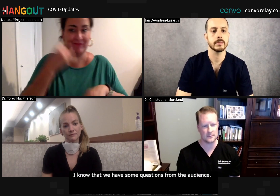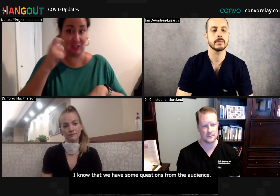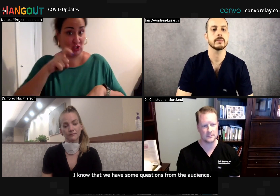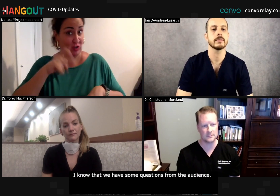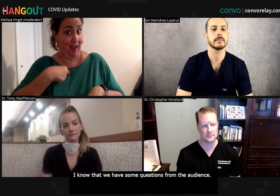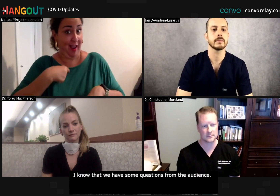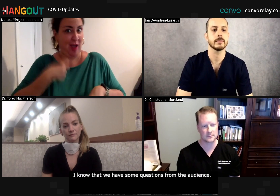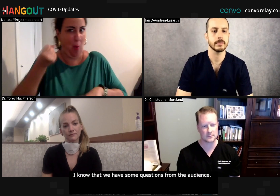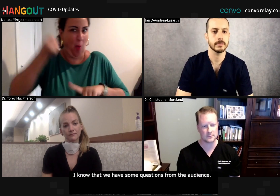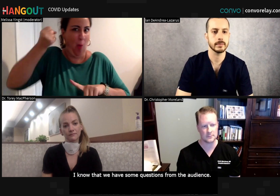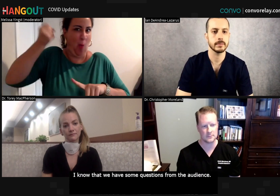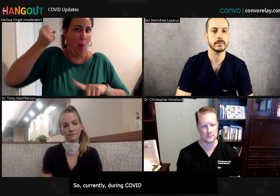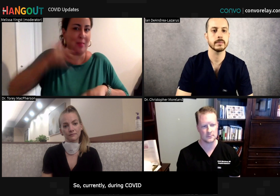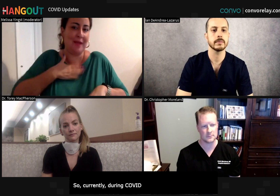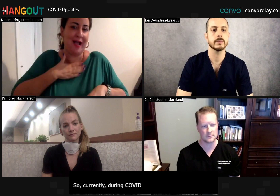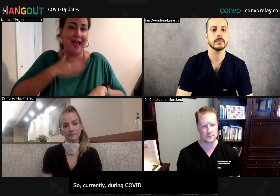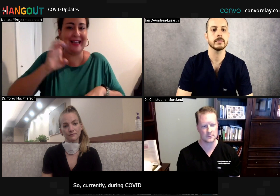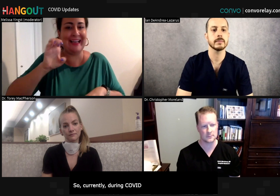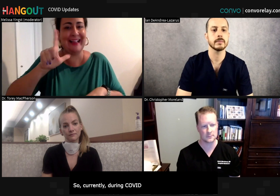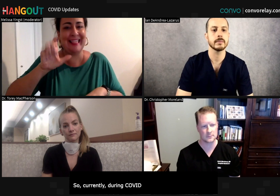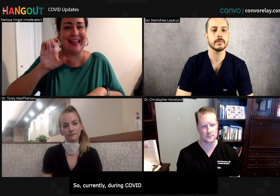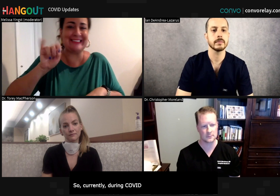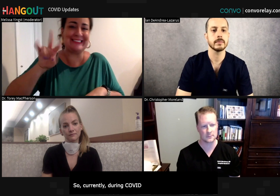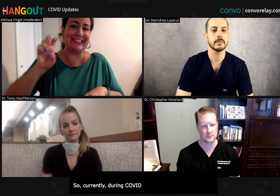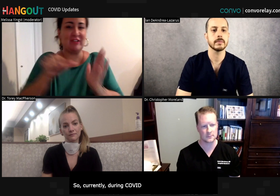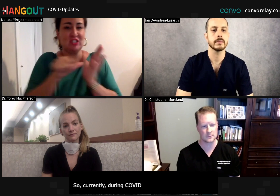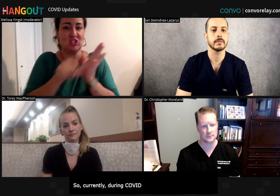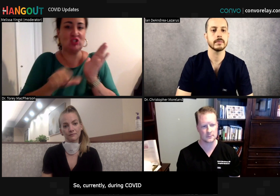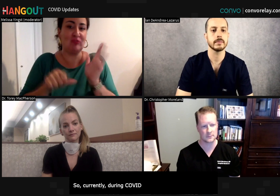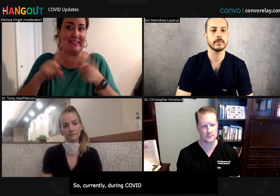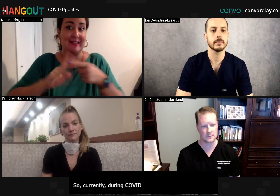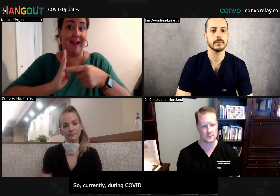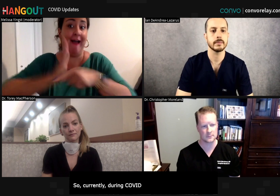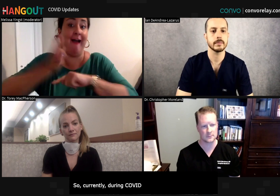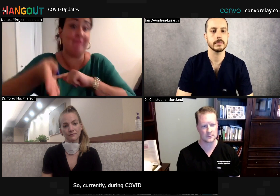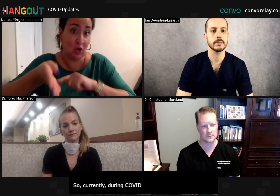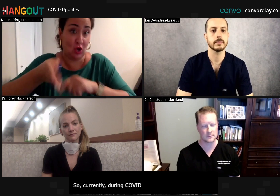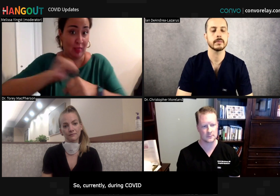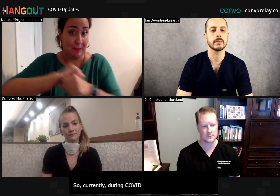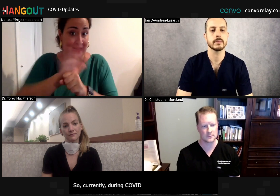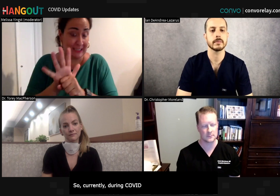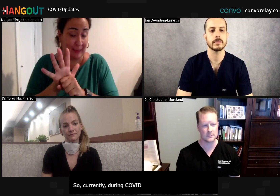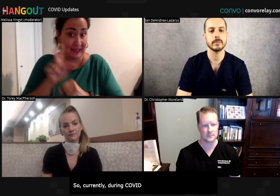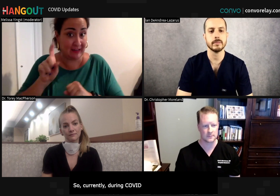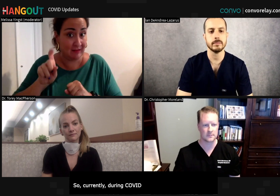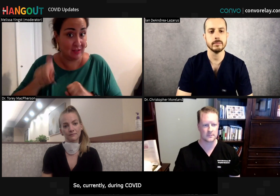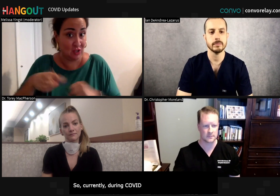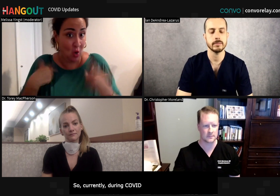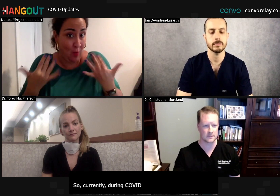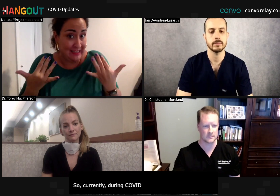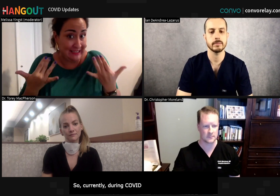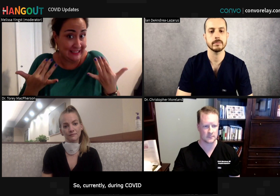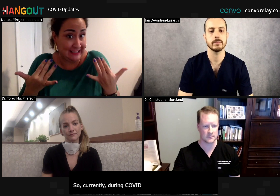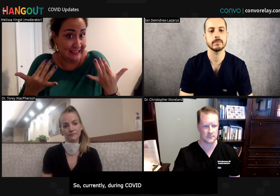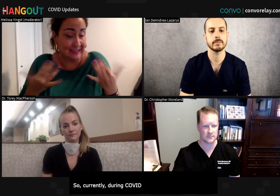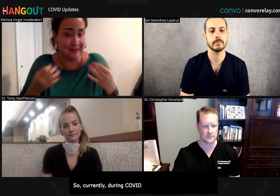era, how do I take care of myself, and how do I stay safe? Should I hold off on elective surgeries